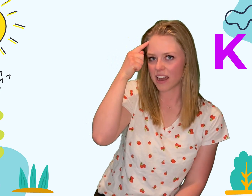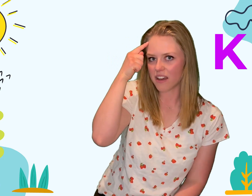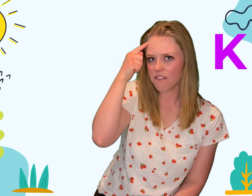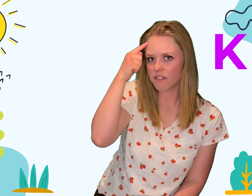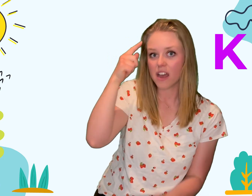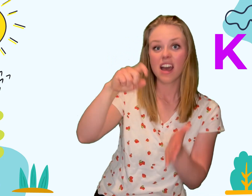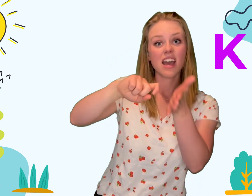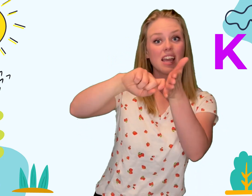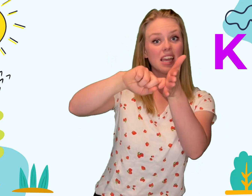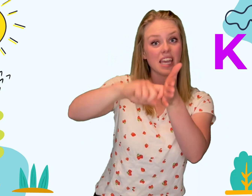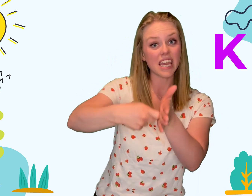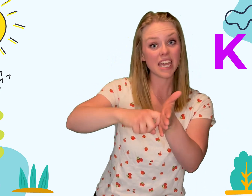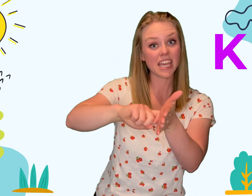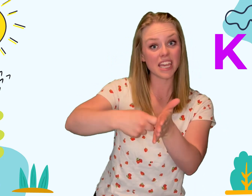of key.